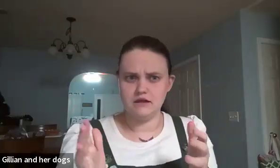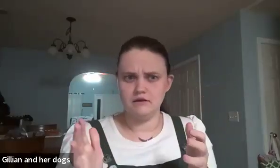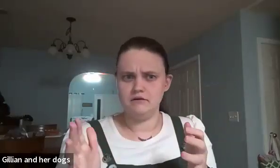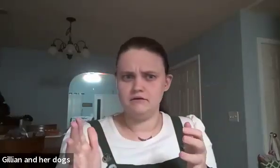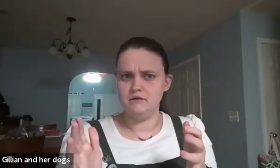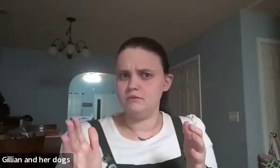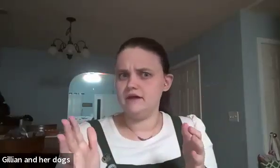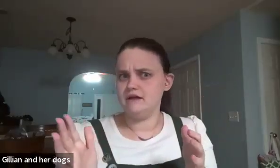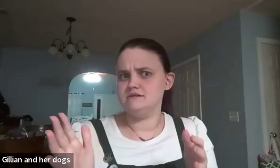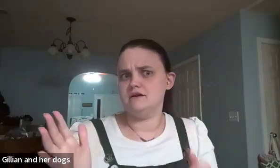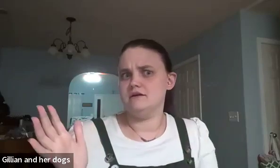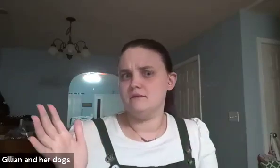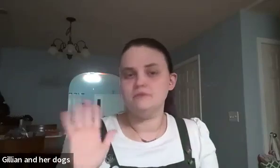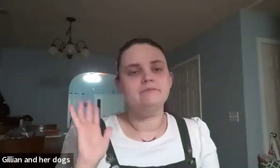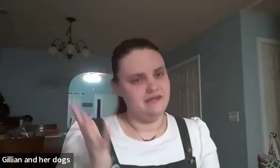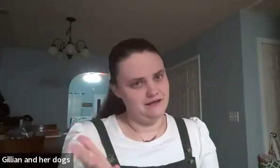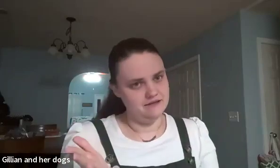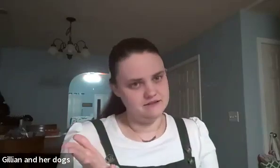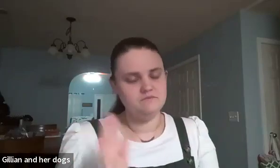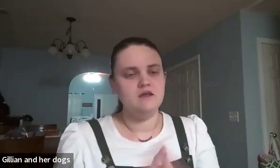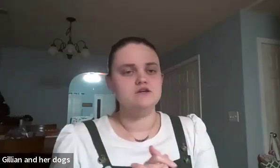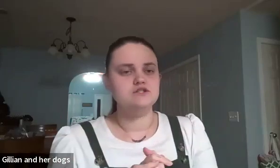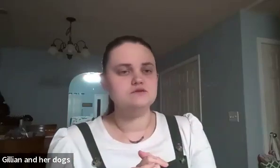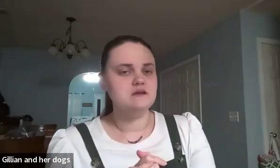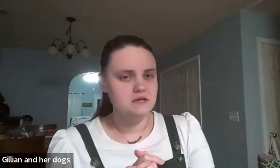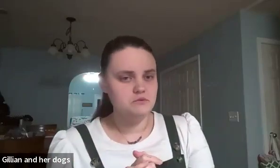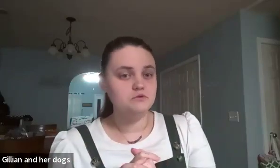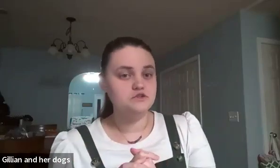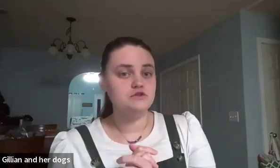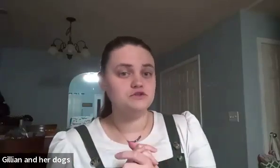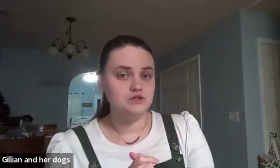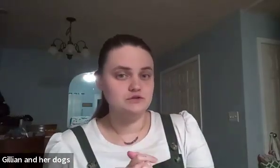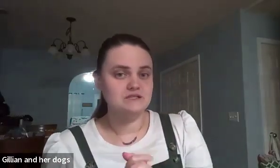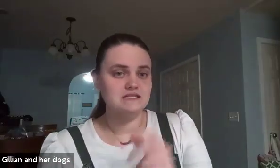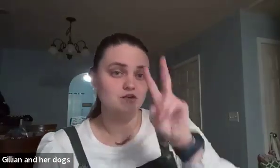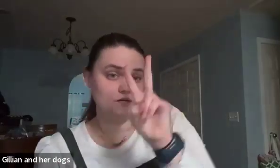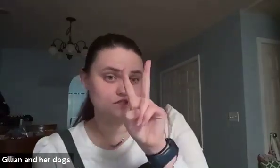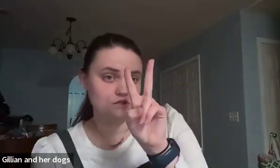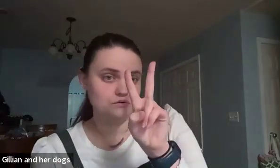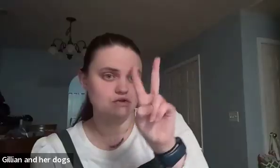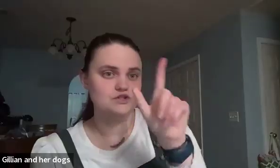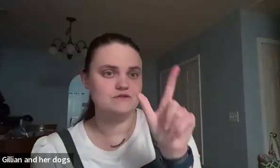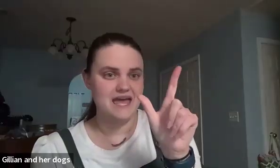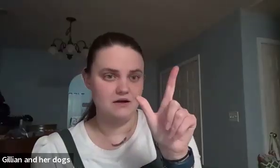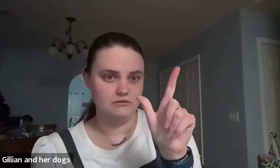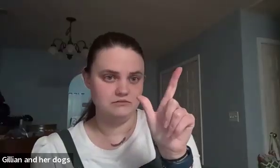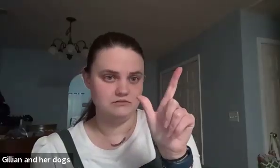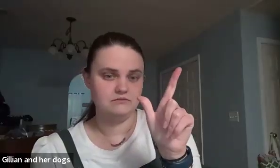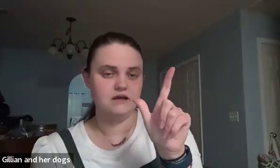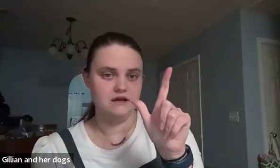like, wait, that's not a number. It is. So some people will do their 2s instead of doing a 2, they'll do the L,